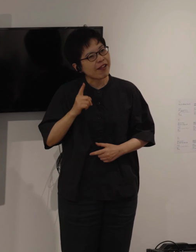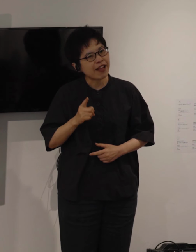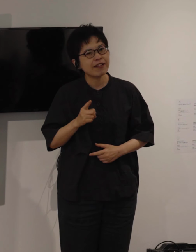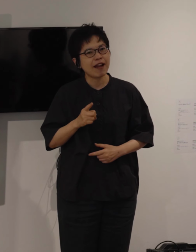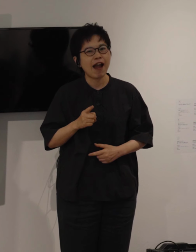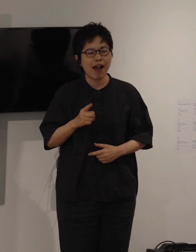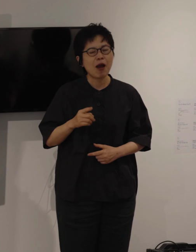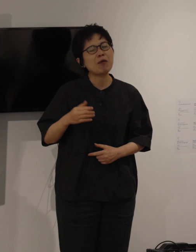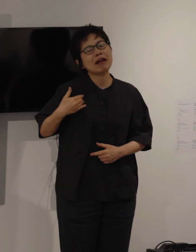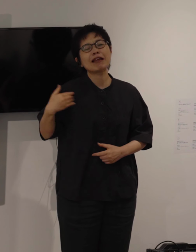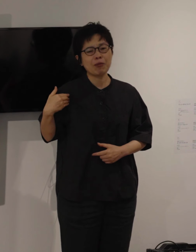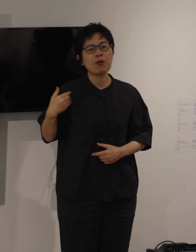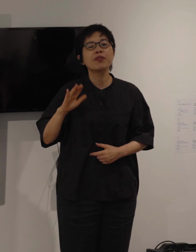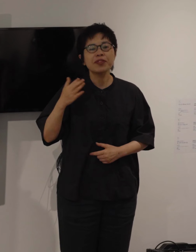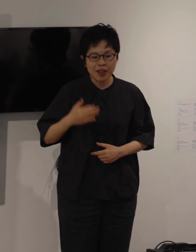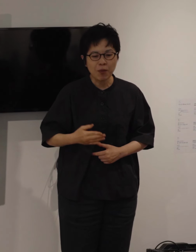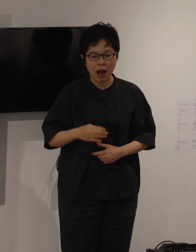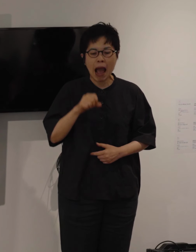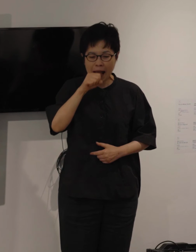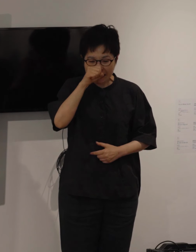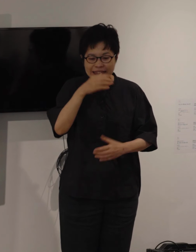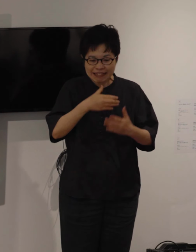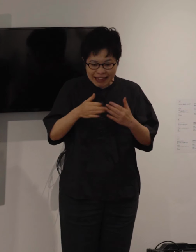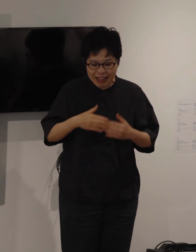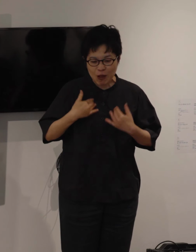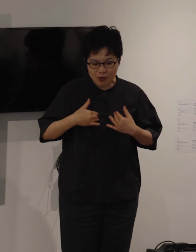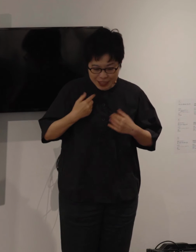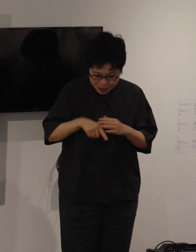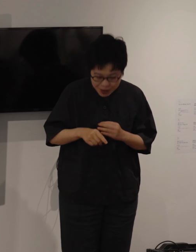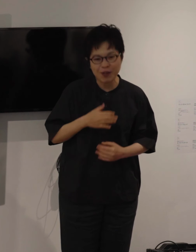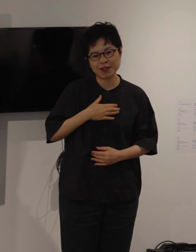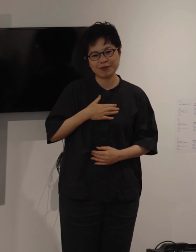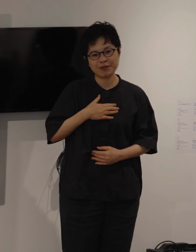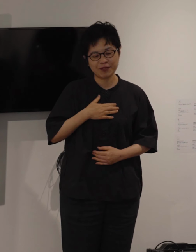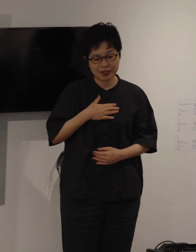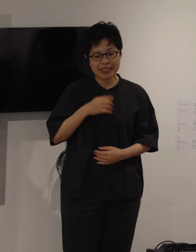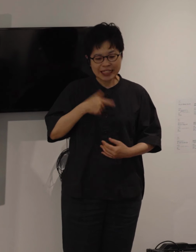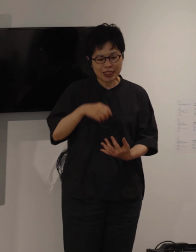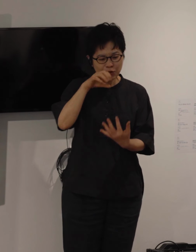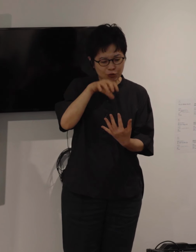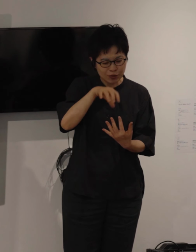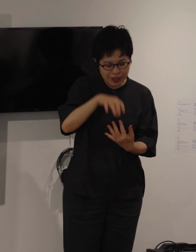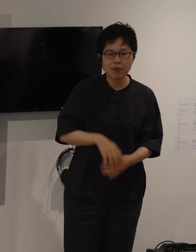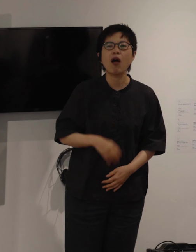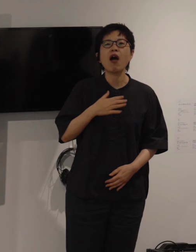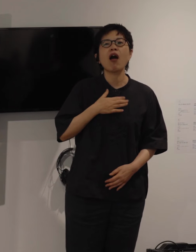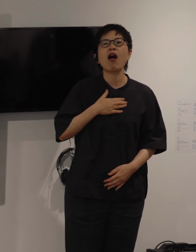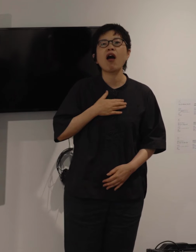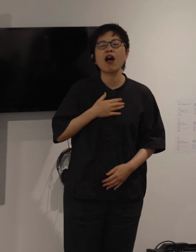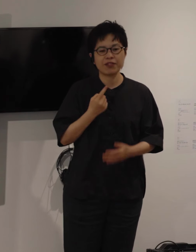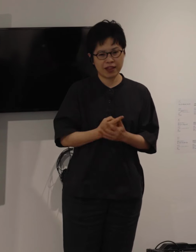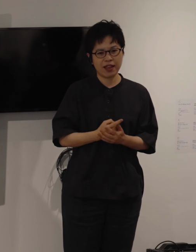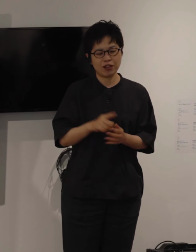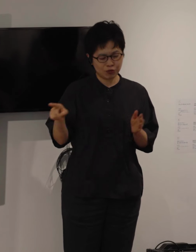him. He will just say yes anyway, because he wants to be engaged all the time. I think that